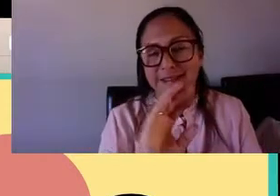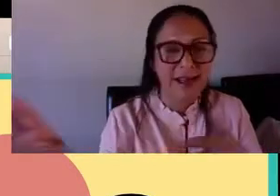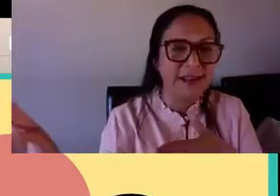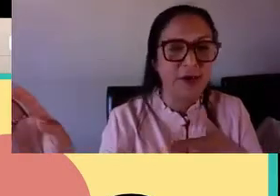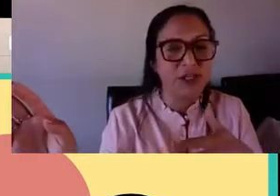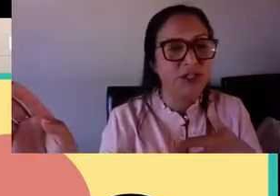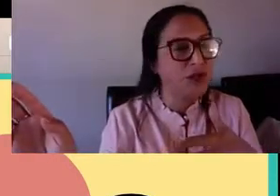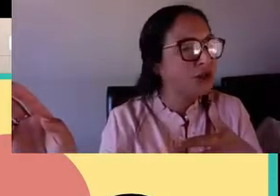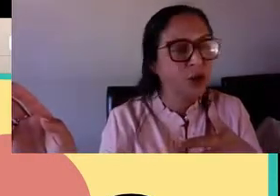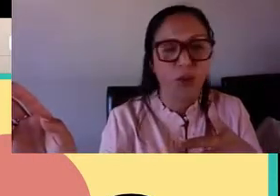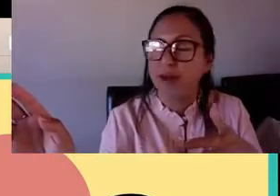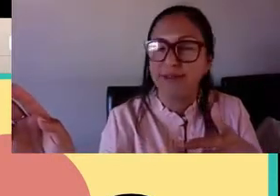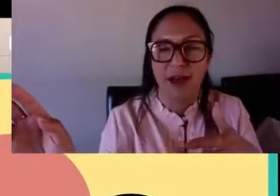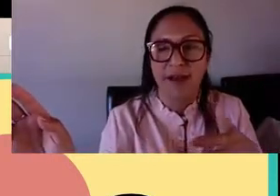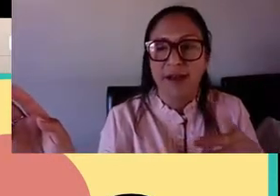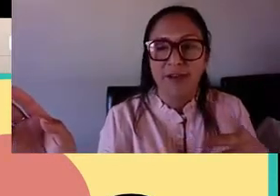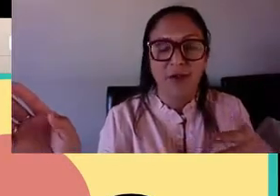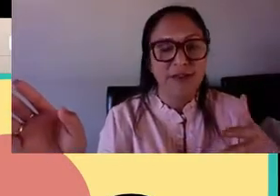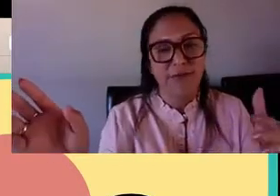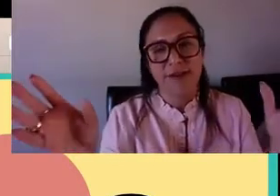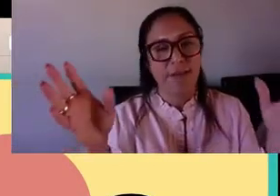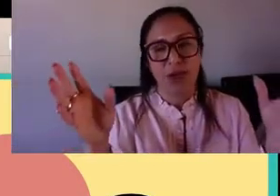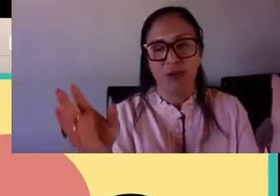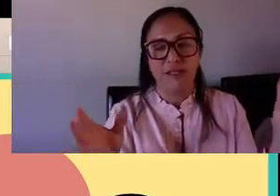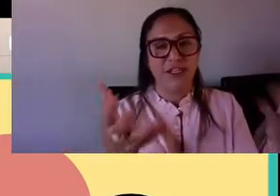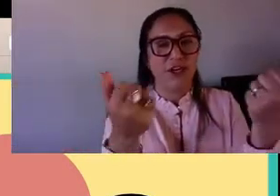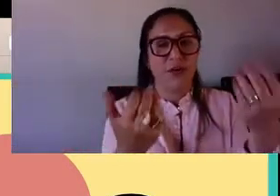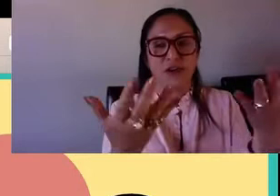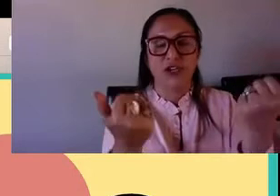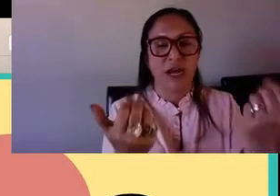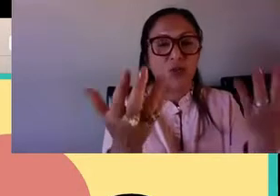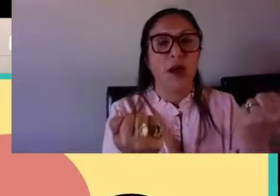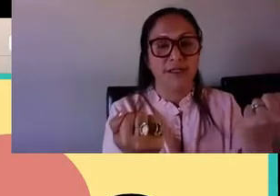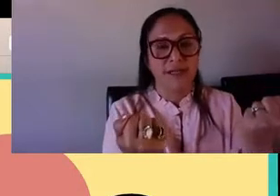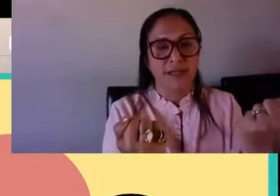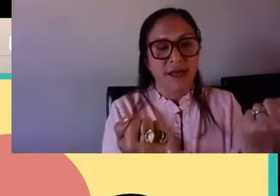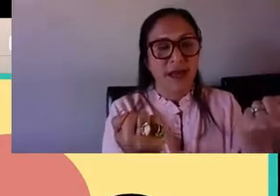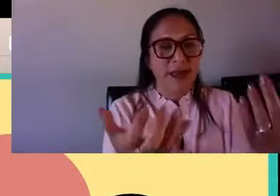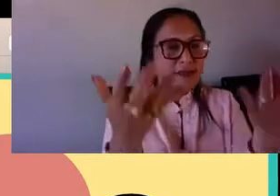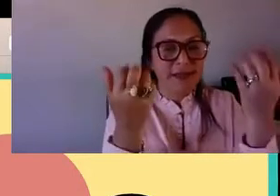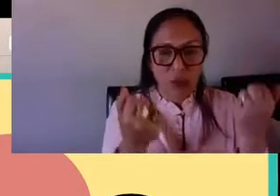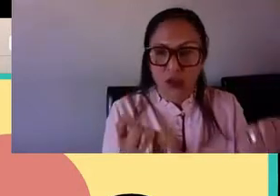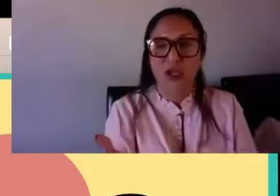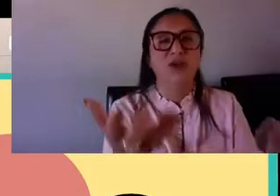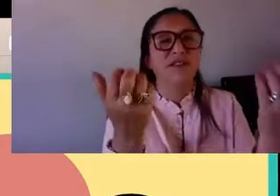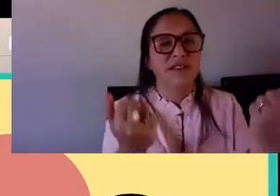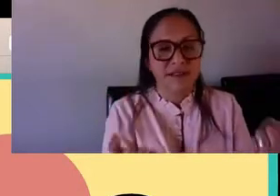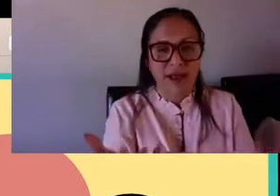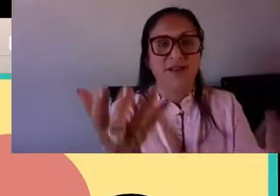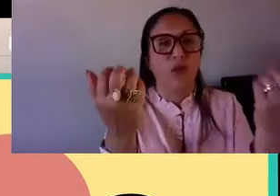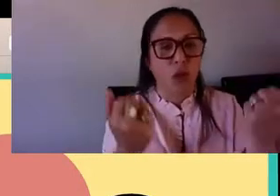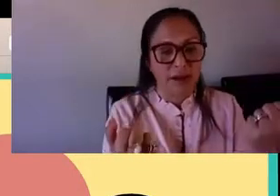behind the sign language. So there's no worries there. So say, for example, you were teaching your child want, and they will use